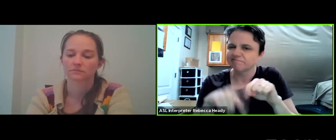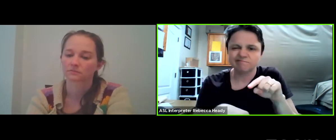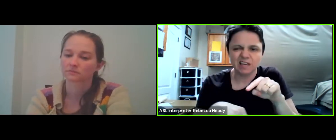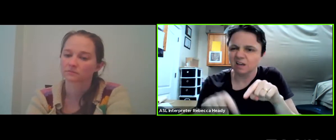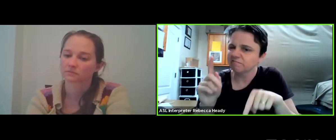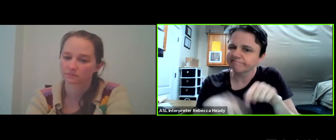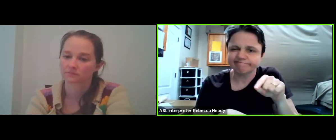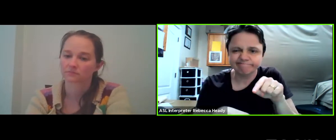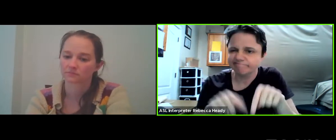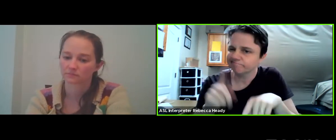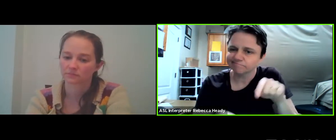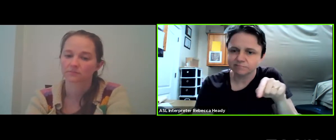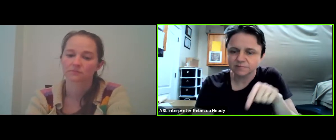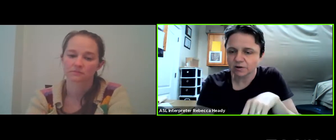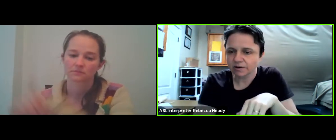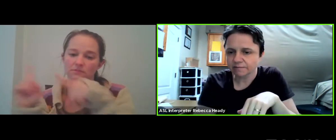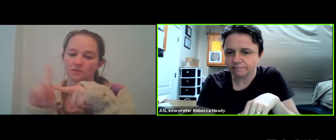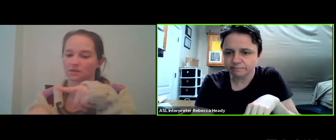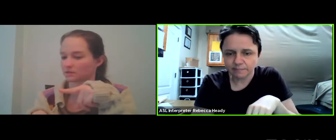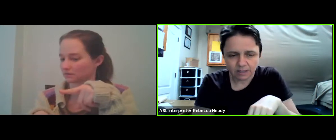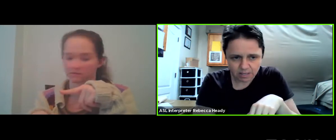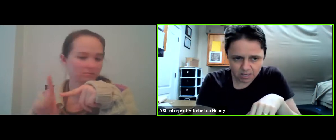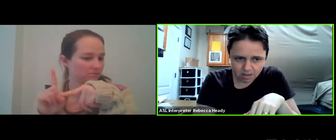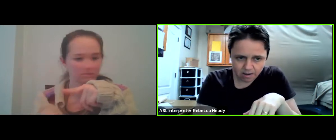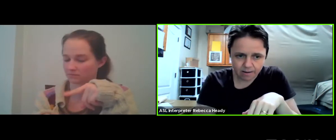Or can't. Sorry.